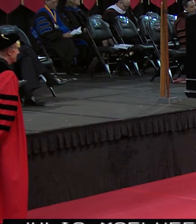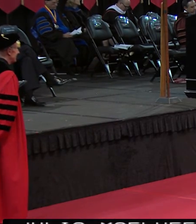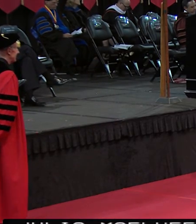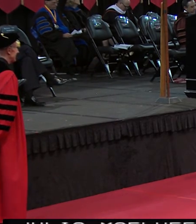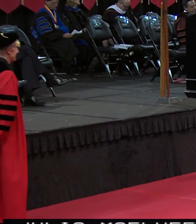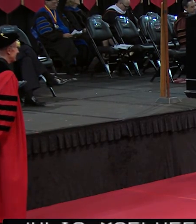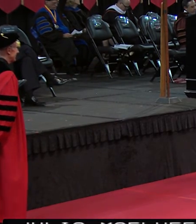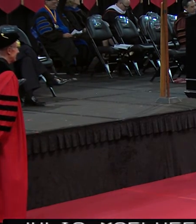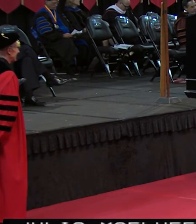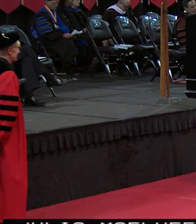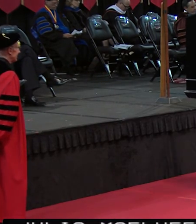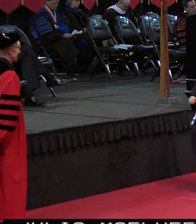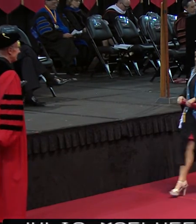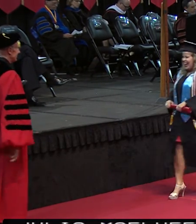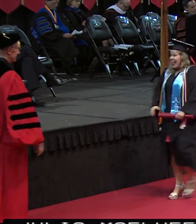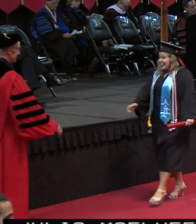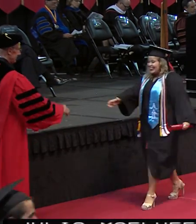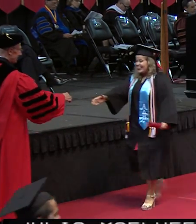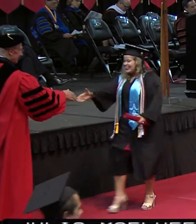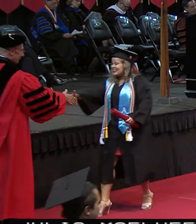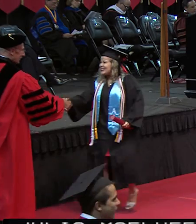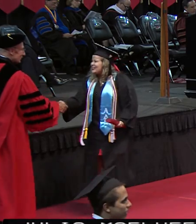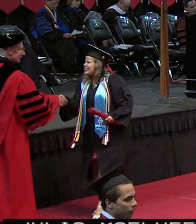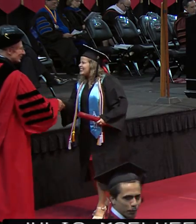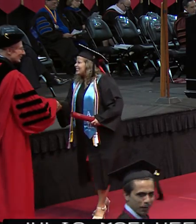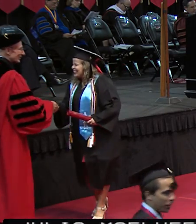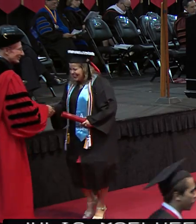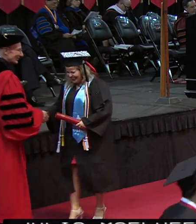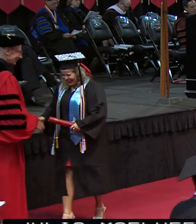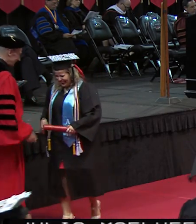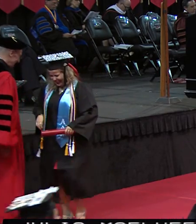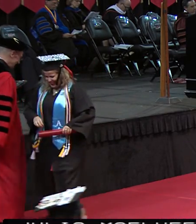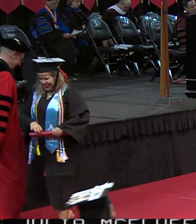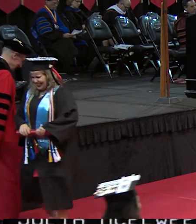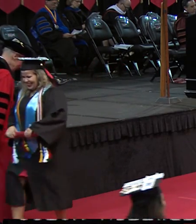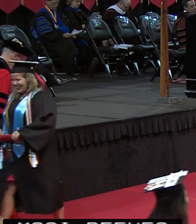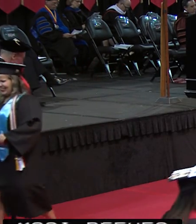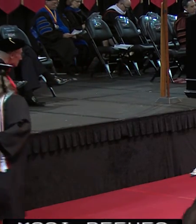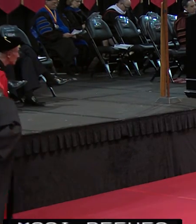Graduating summa cum laude, Rebecca A. Roden.